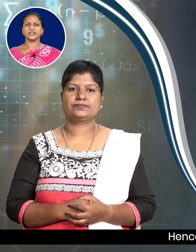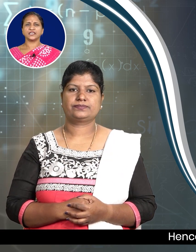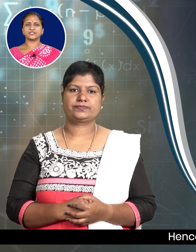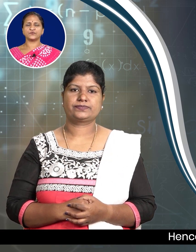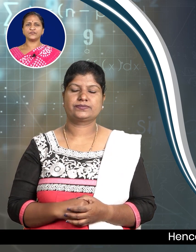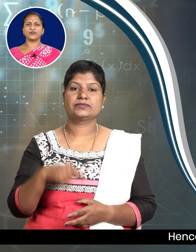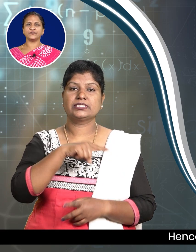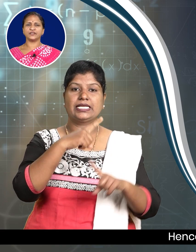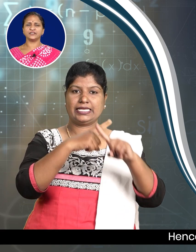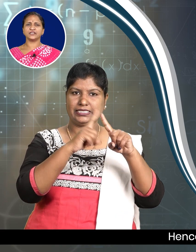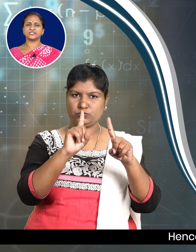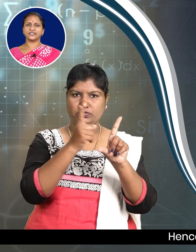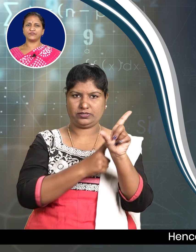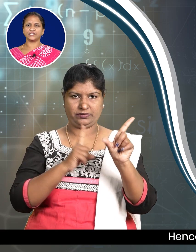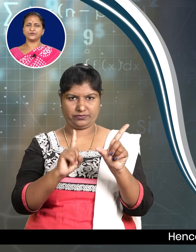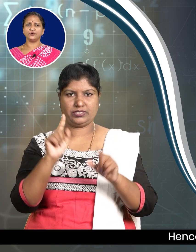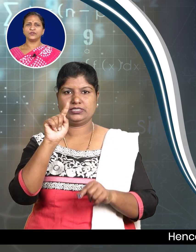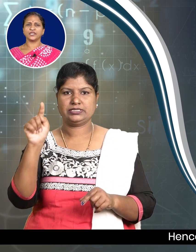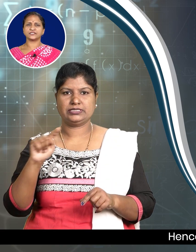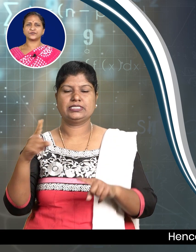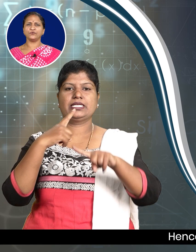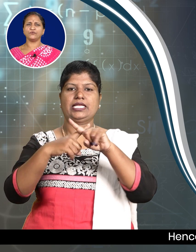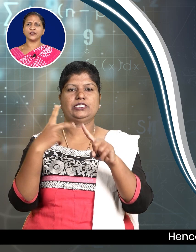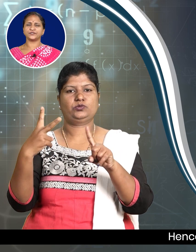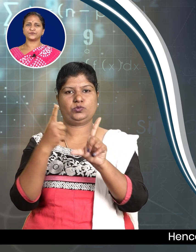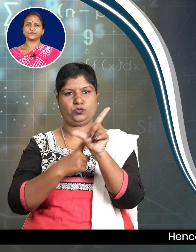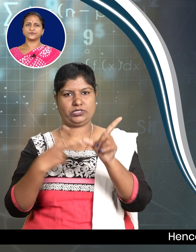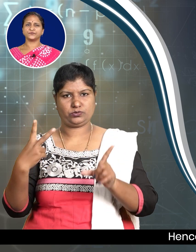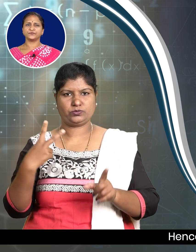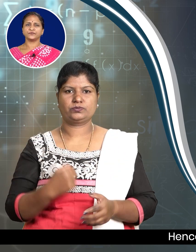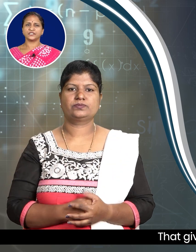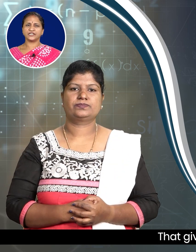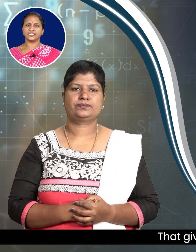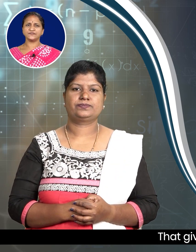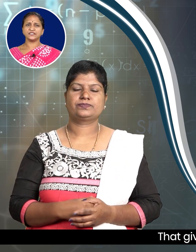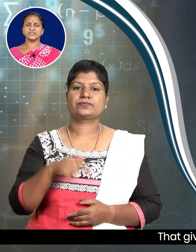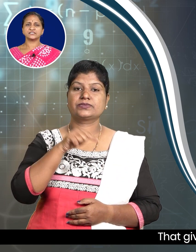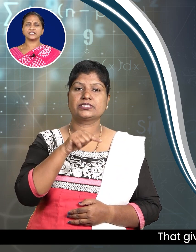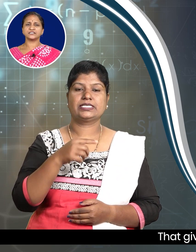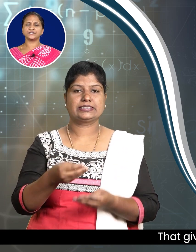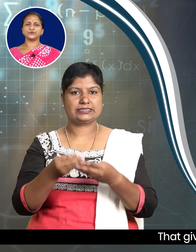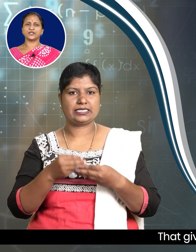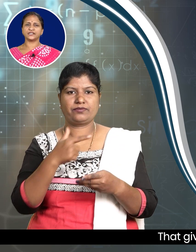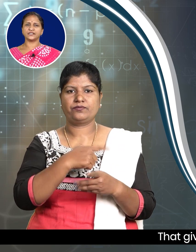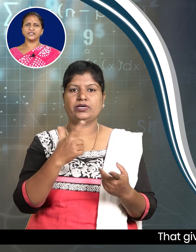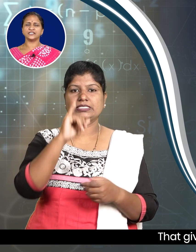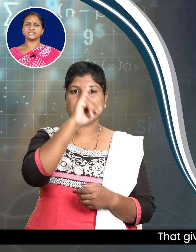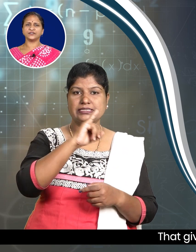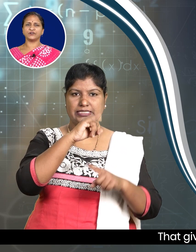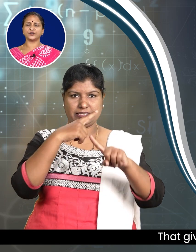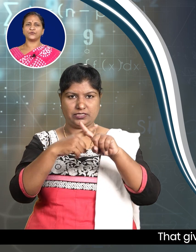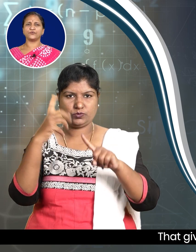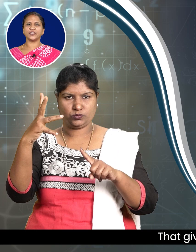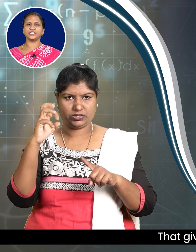Hence, x1 y1 is equal to x2 y2. That gives 6 into 90